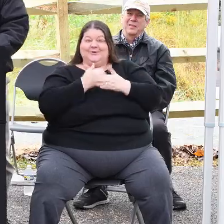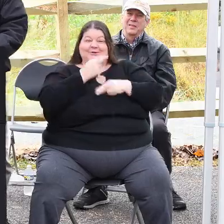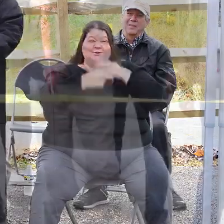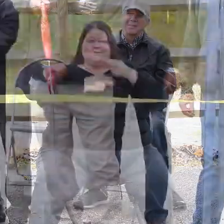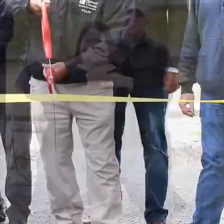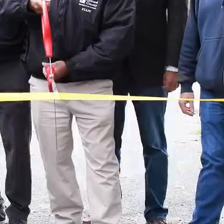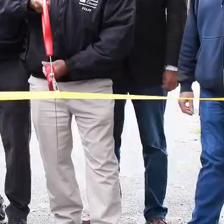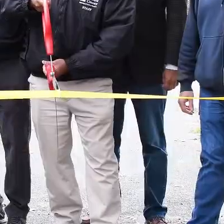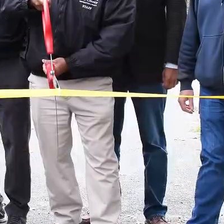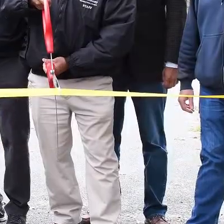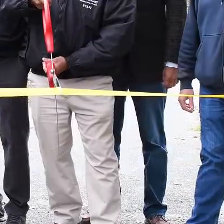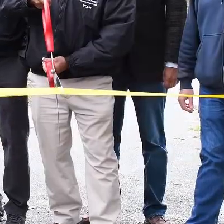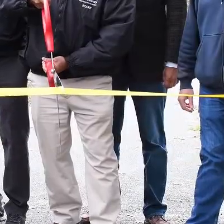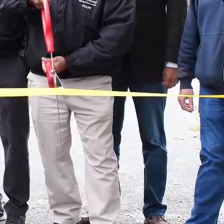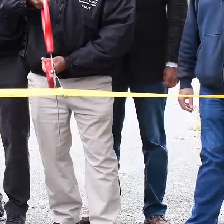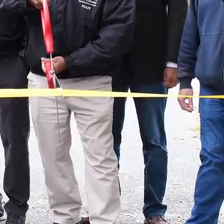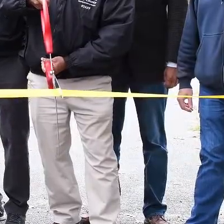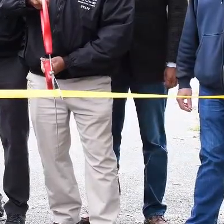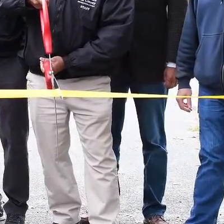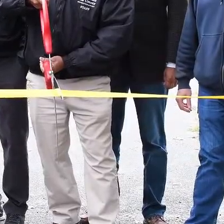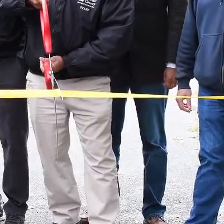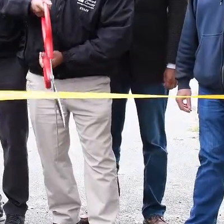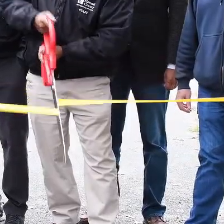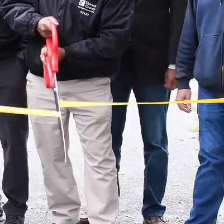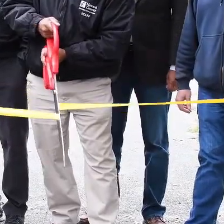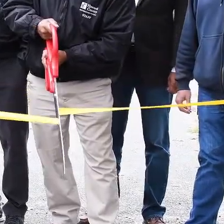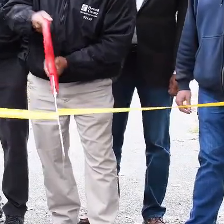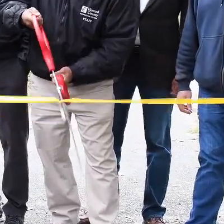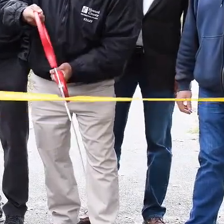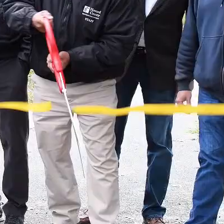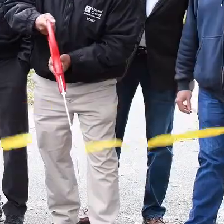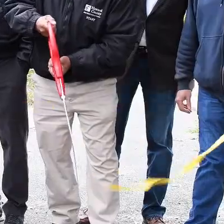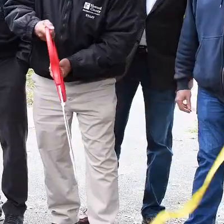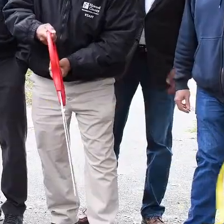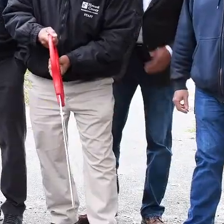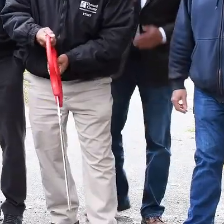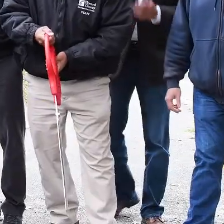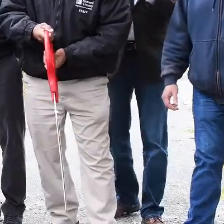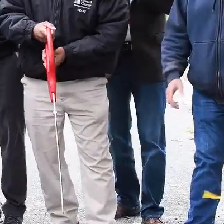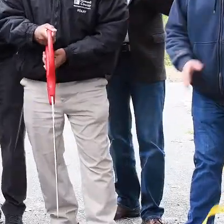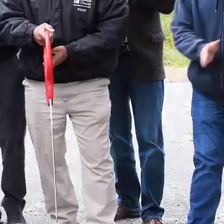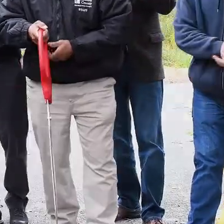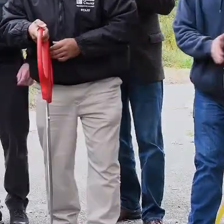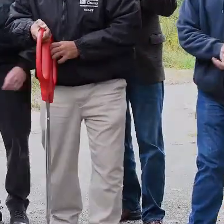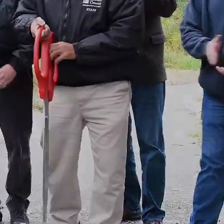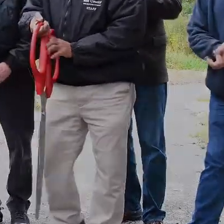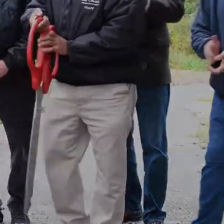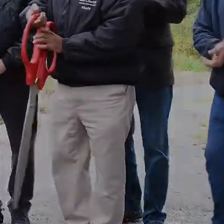Trail. 3, 2, 1. Yay!